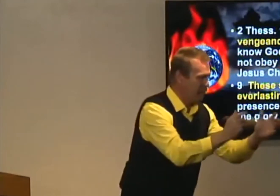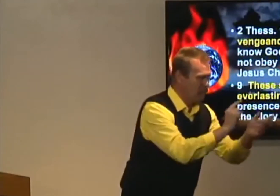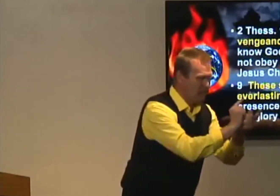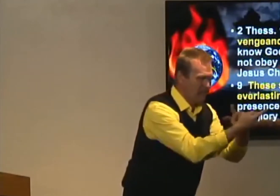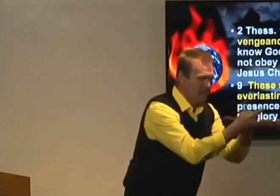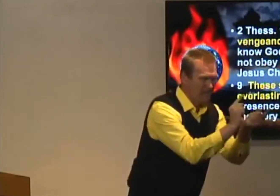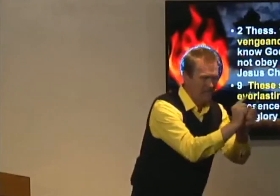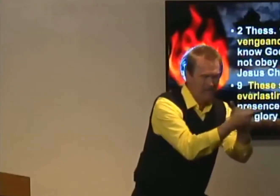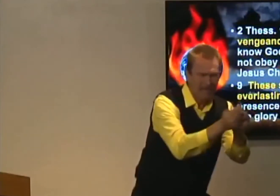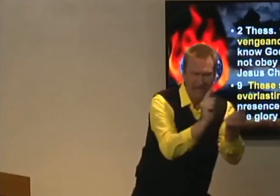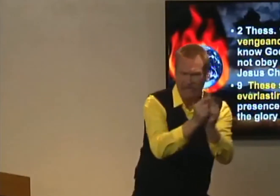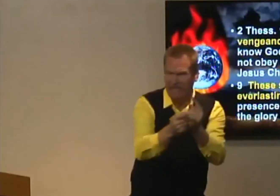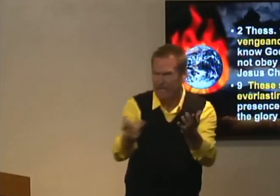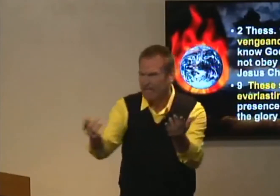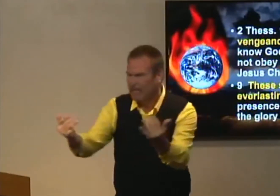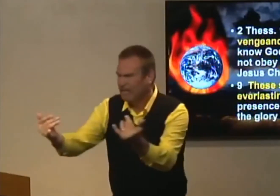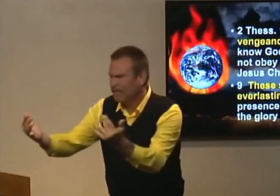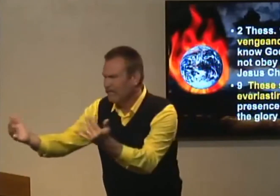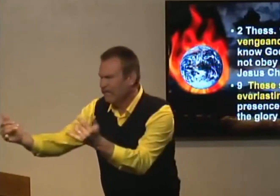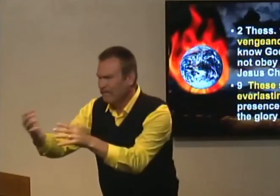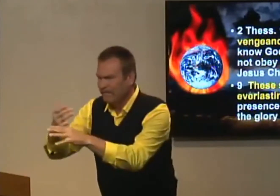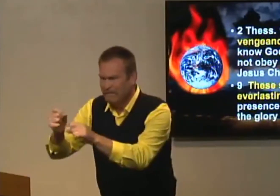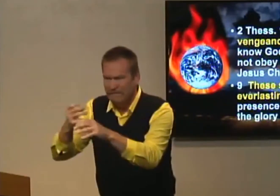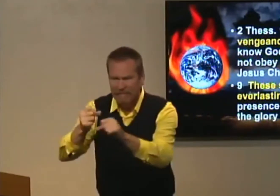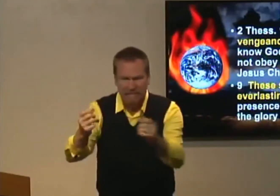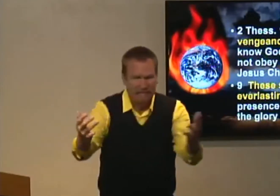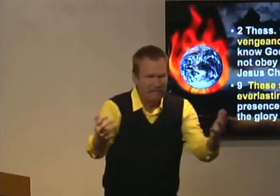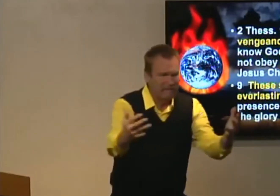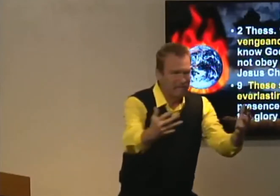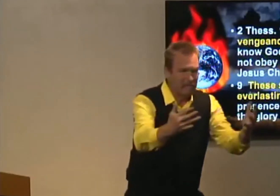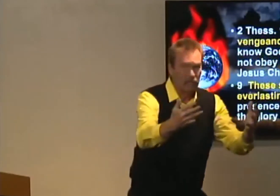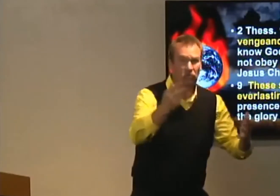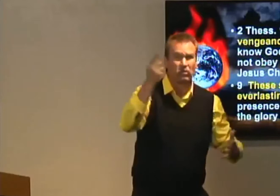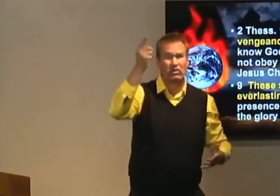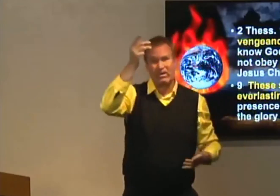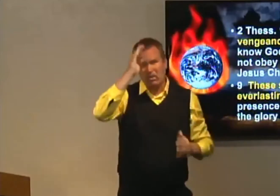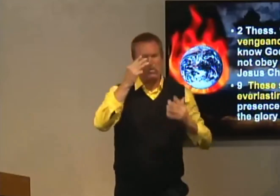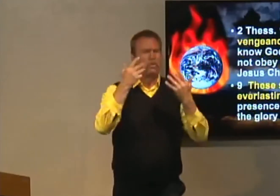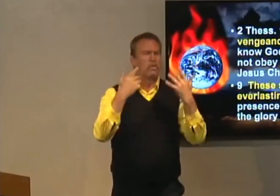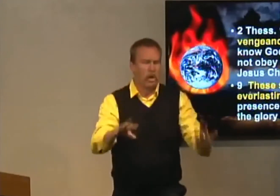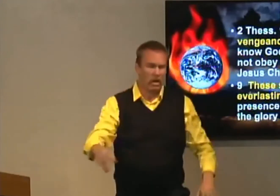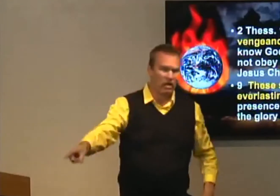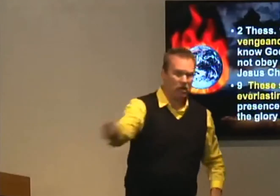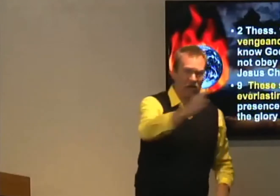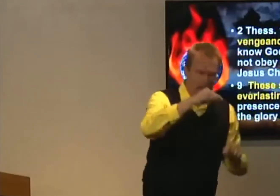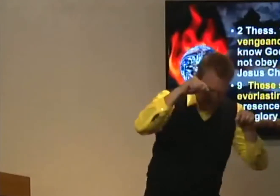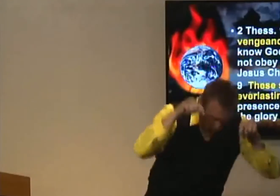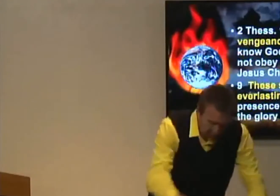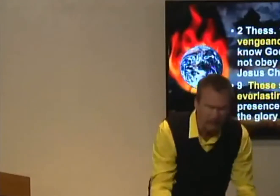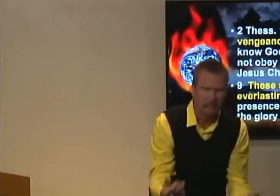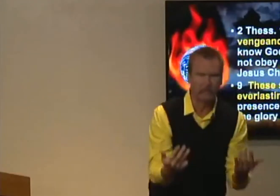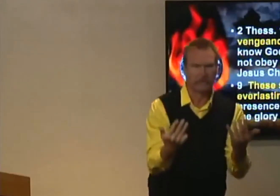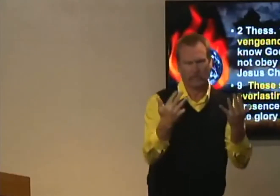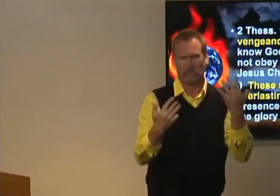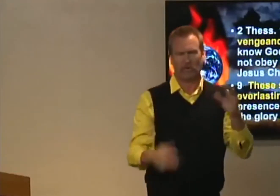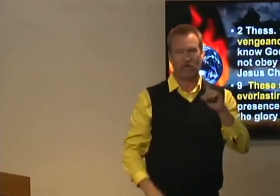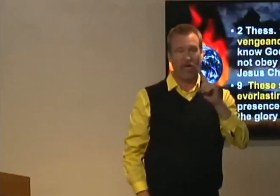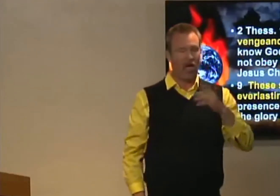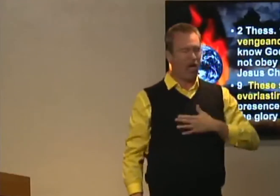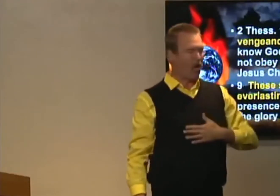God is long suffering. He wants his people to repent. He wants them to come to him. God doesn't want us to perish